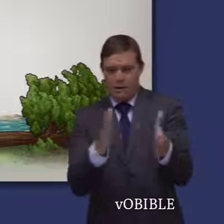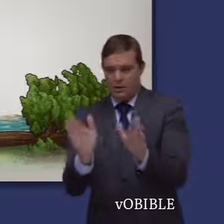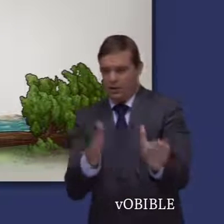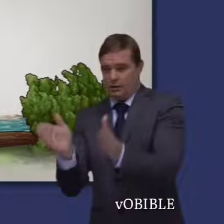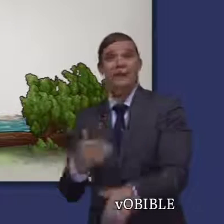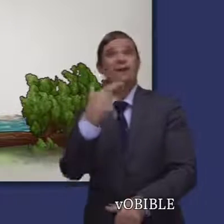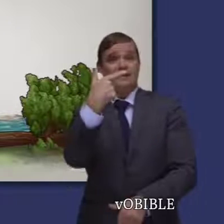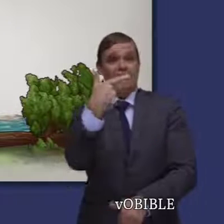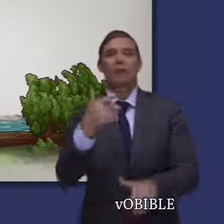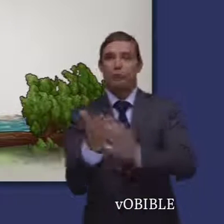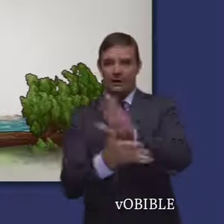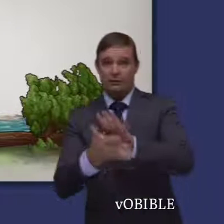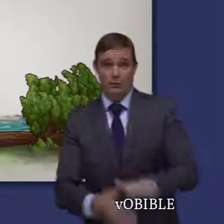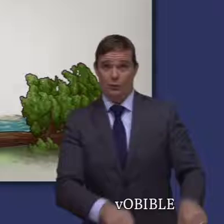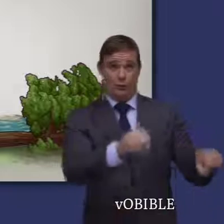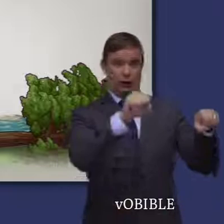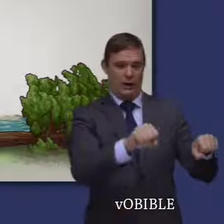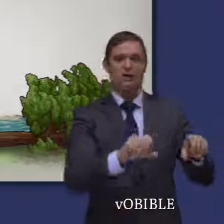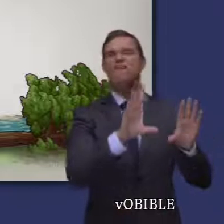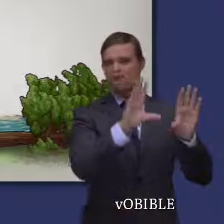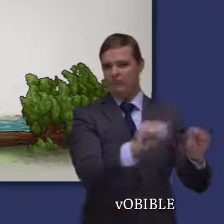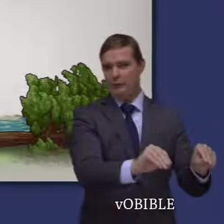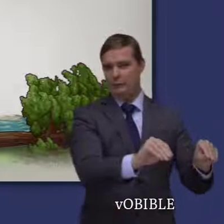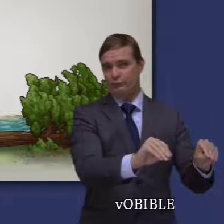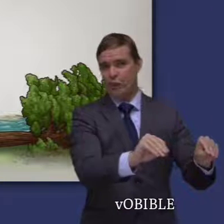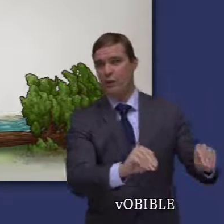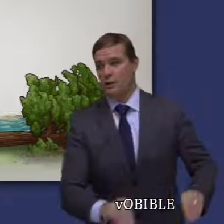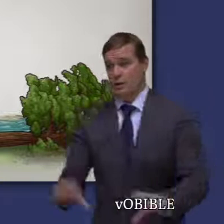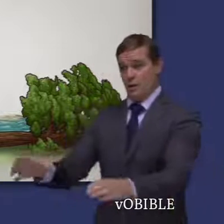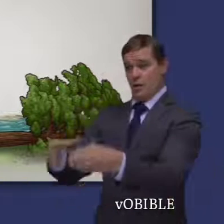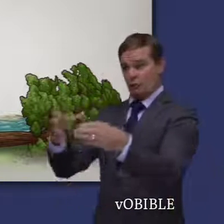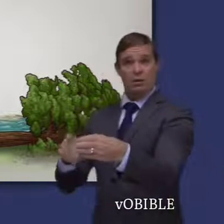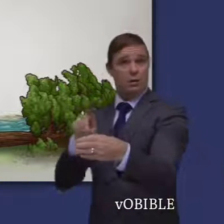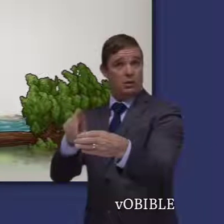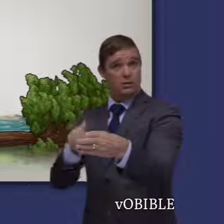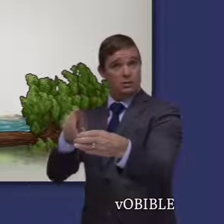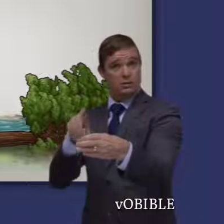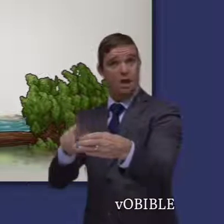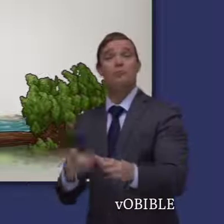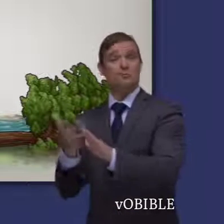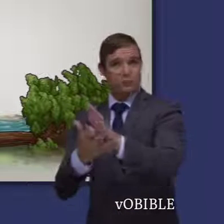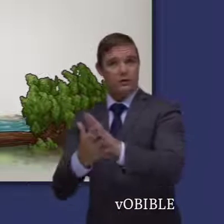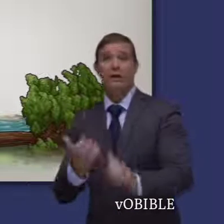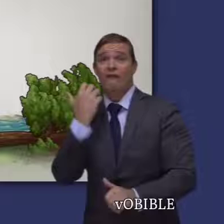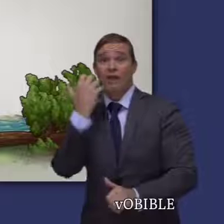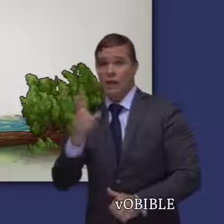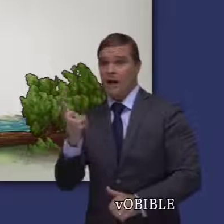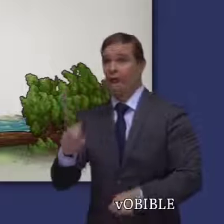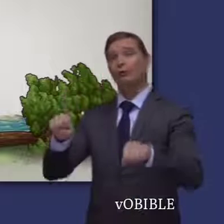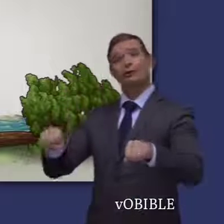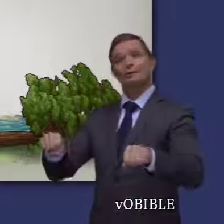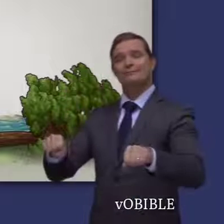for 7 times. This symbolizes an interruption of rulership. However, the stump is allowed to